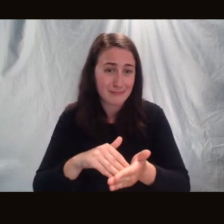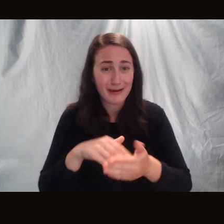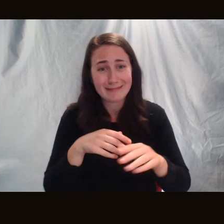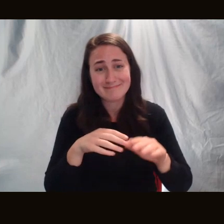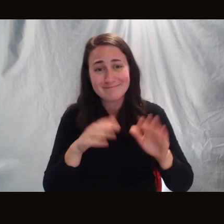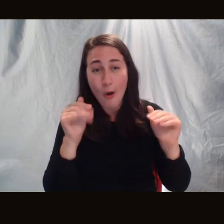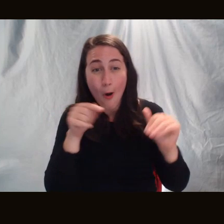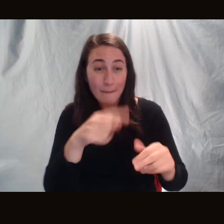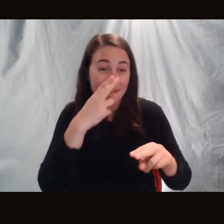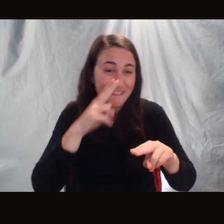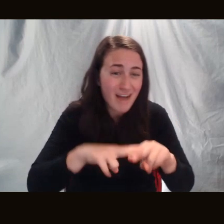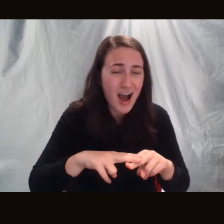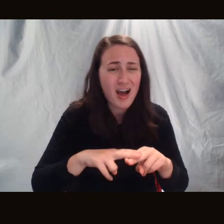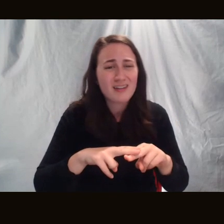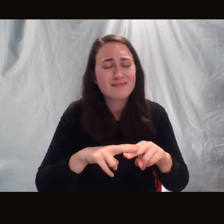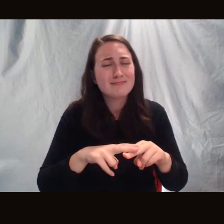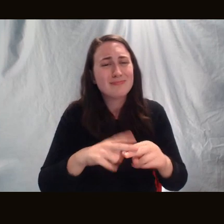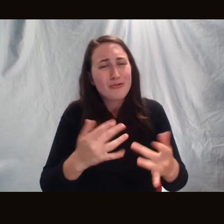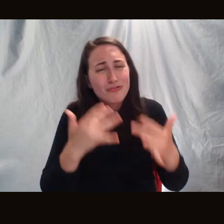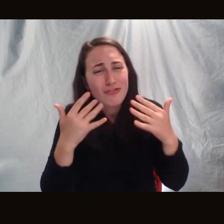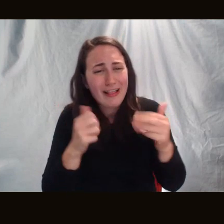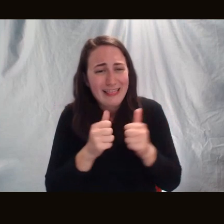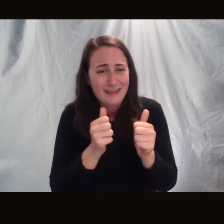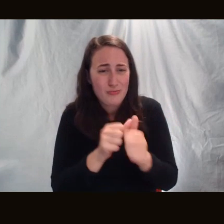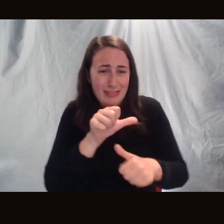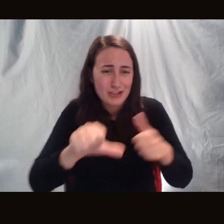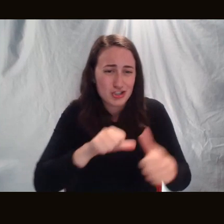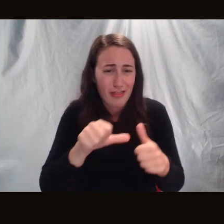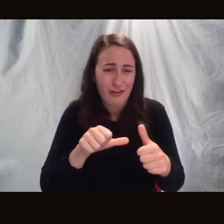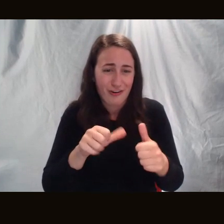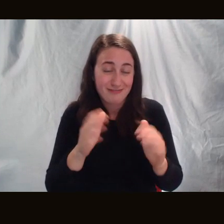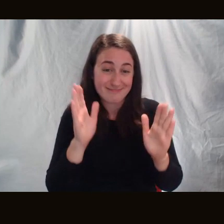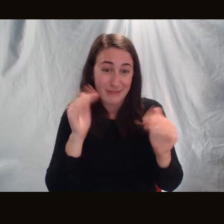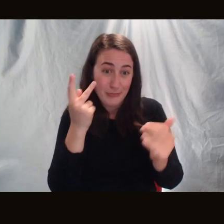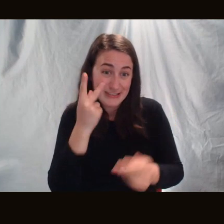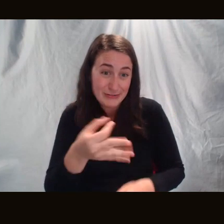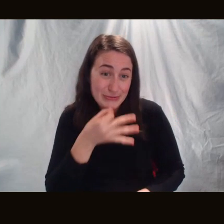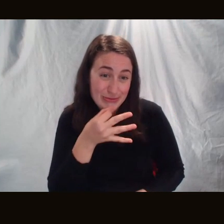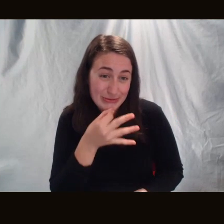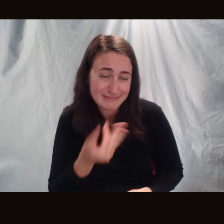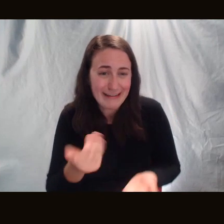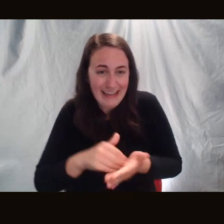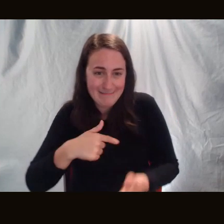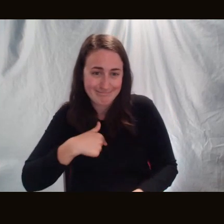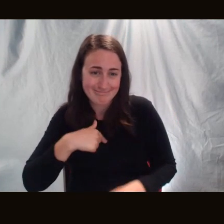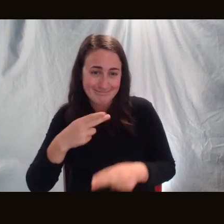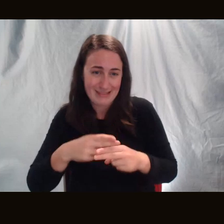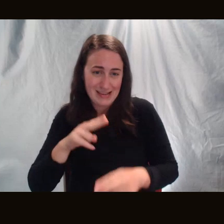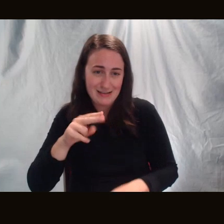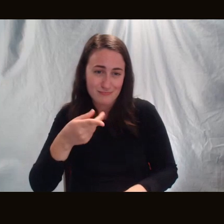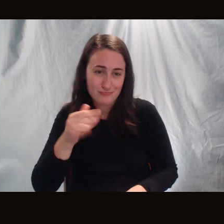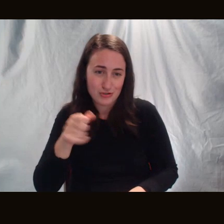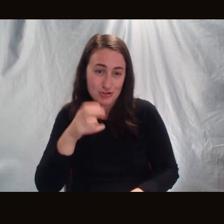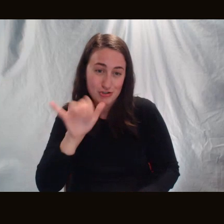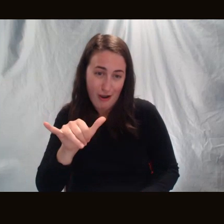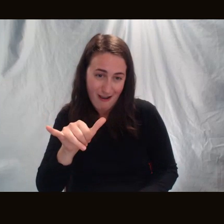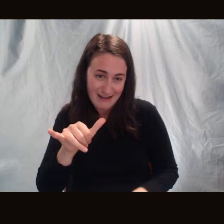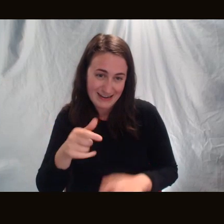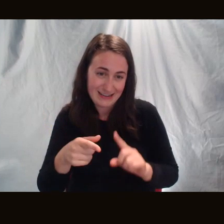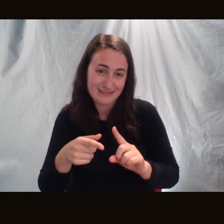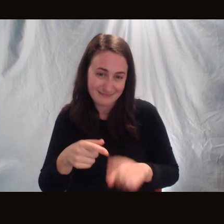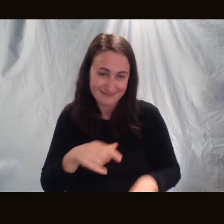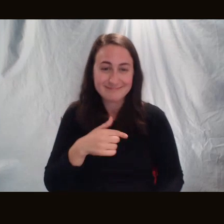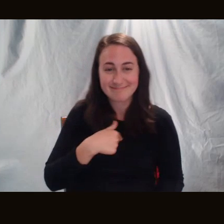be kind to one another, and then we hope to see you soon. Once again, my name is Johnny Giraldo from Salsa y Control Dance Company. And